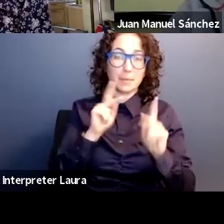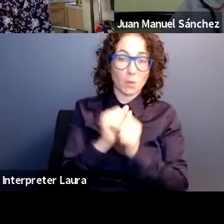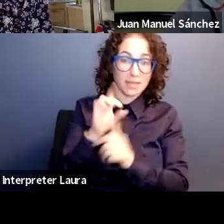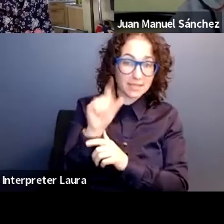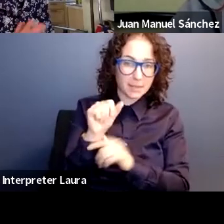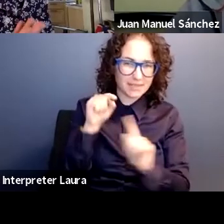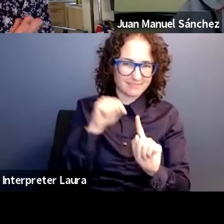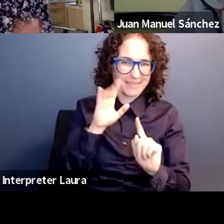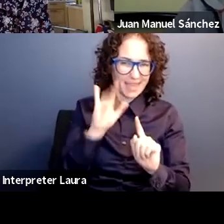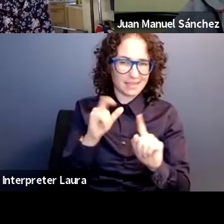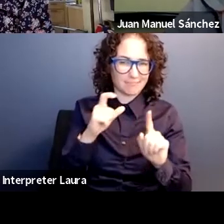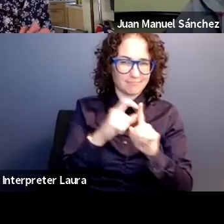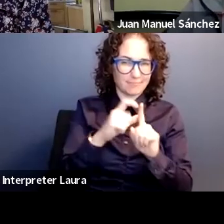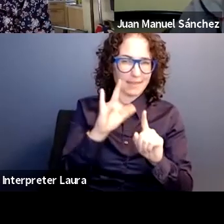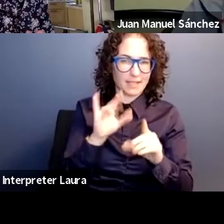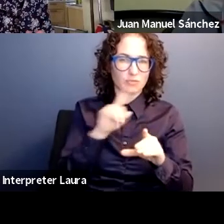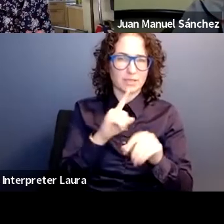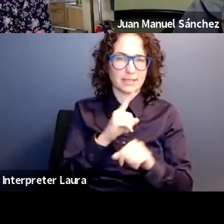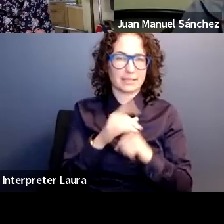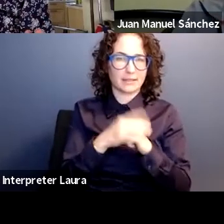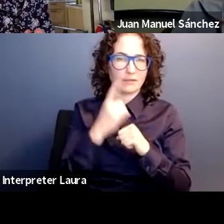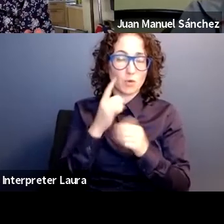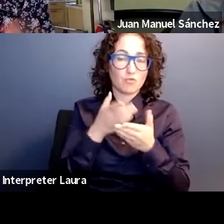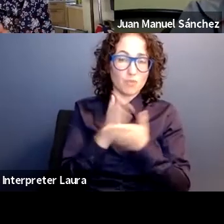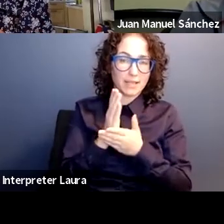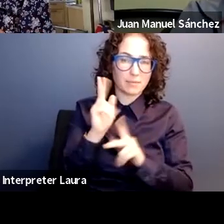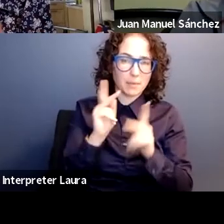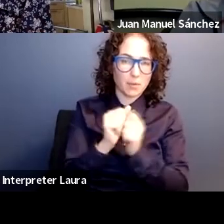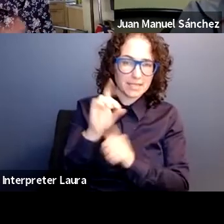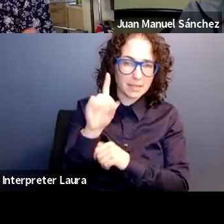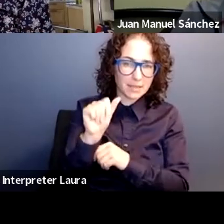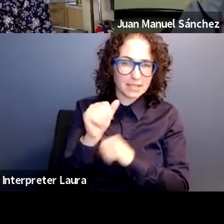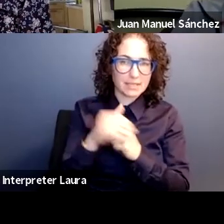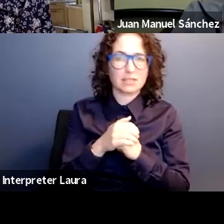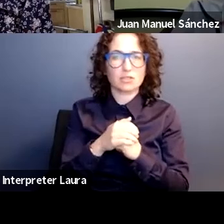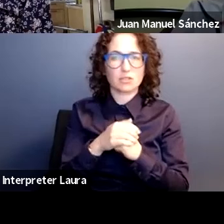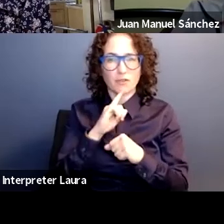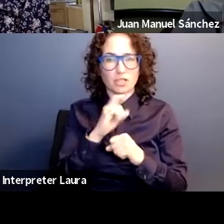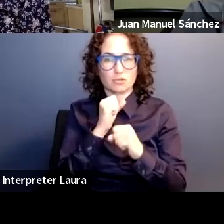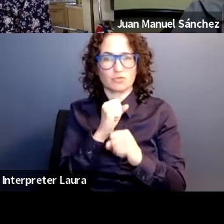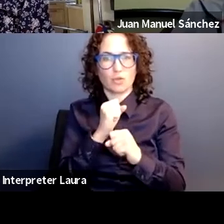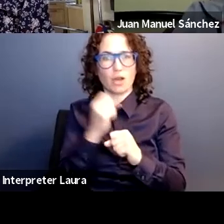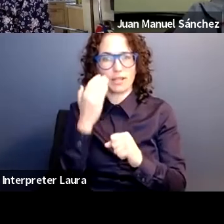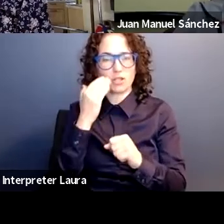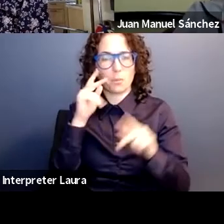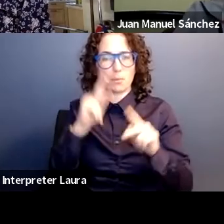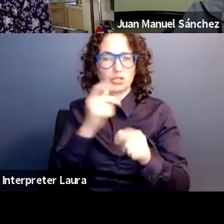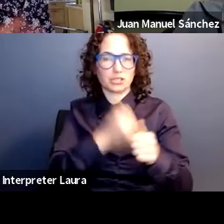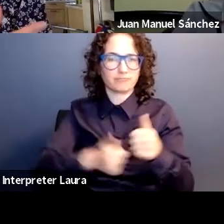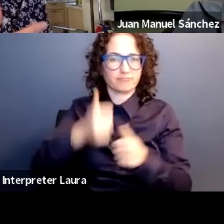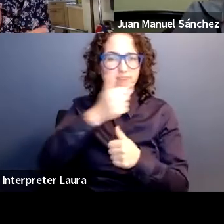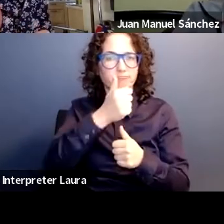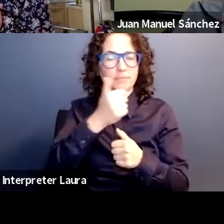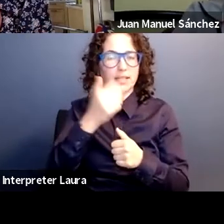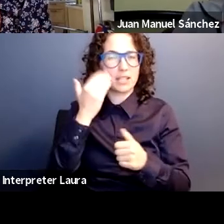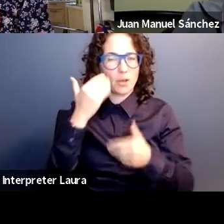the terminology that's in the Convention on the Rights of Persons with Disabilities. And there is a very strong person-first movement within